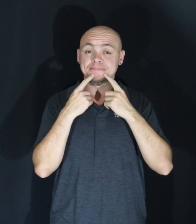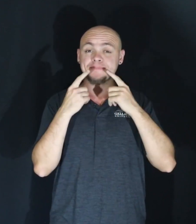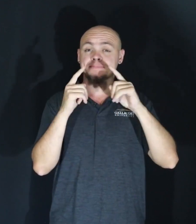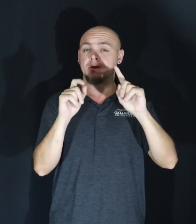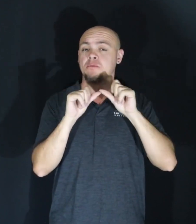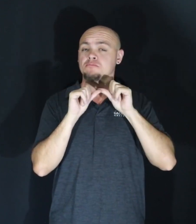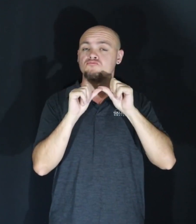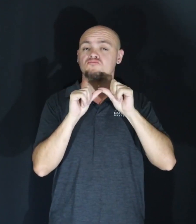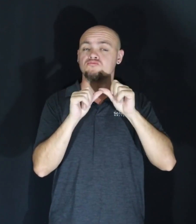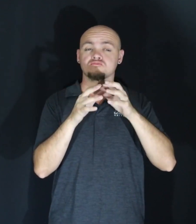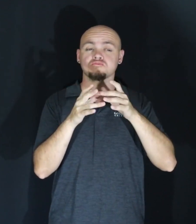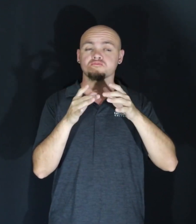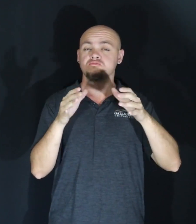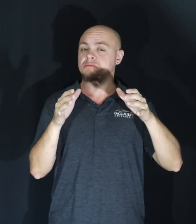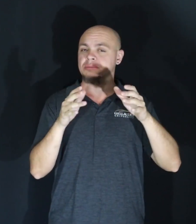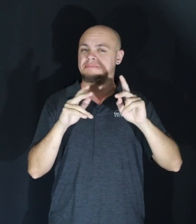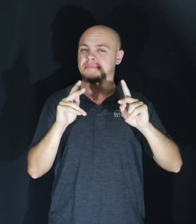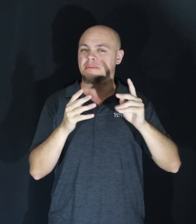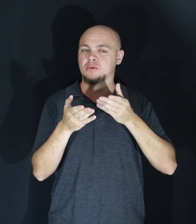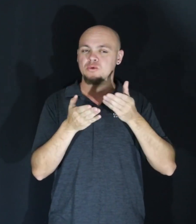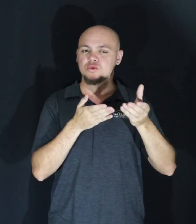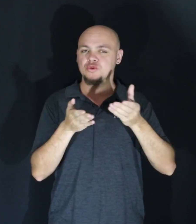grow and serve others.